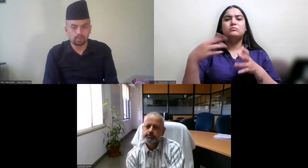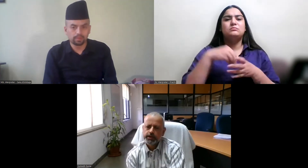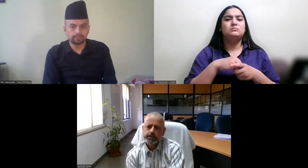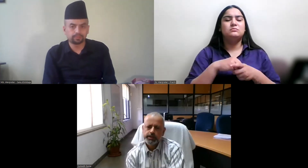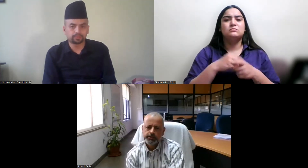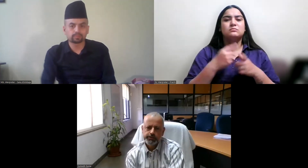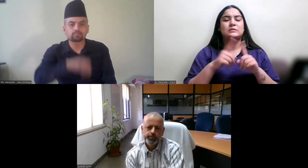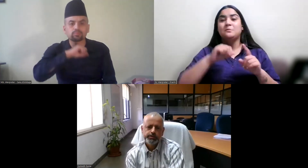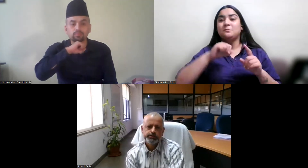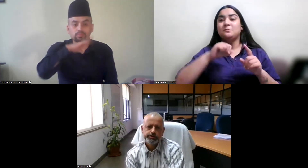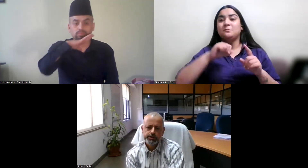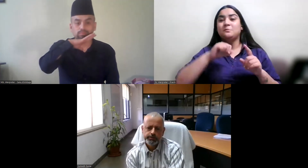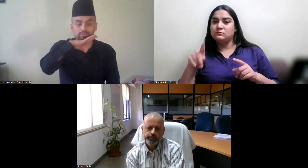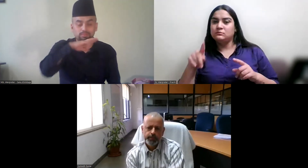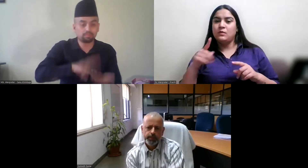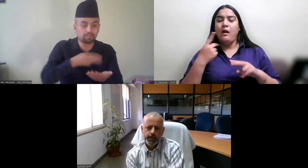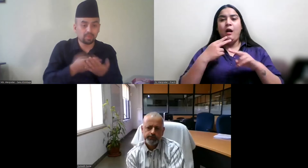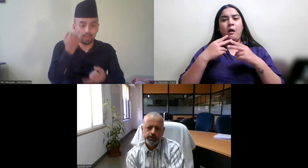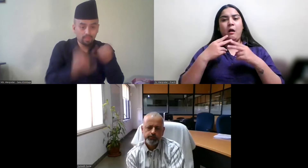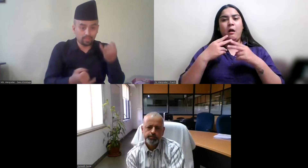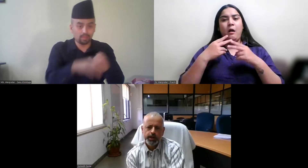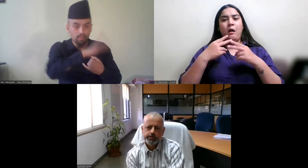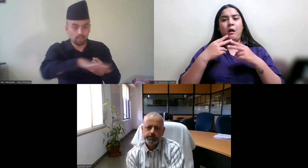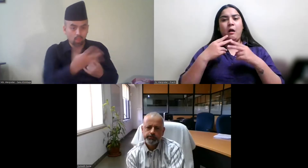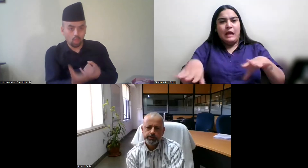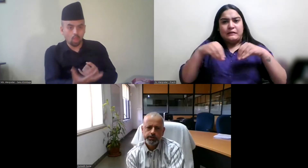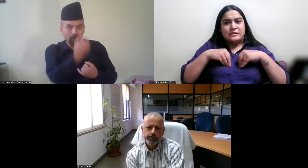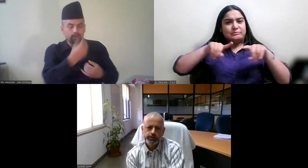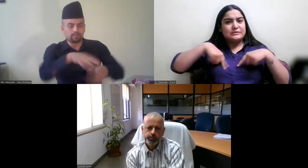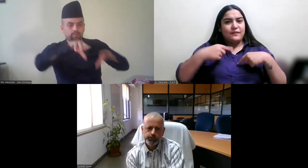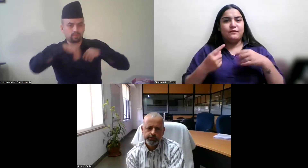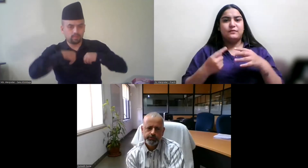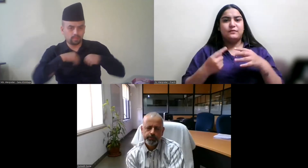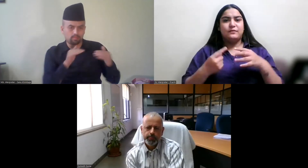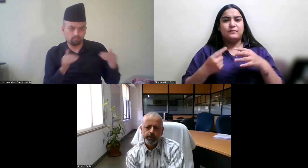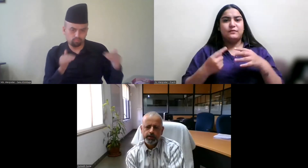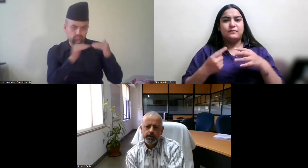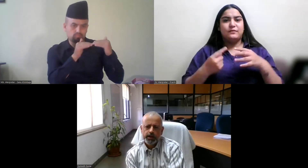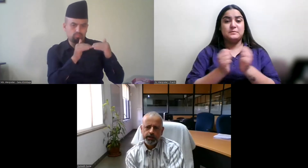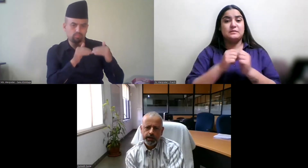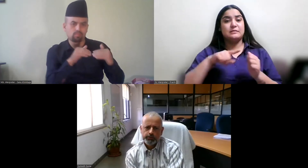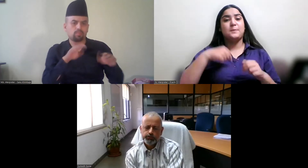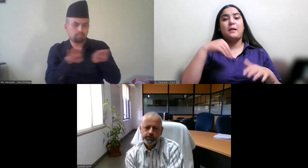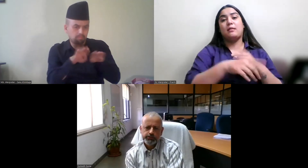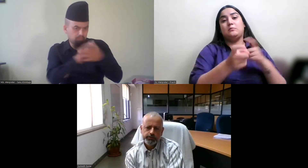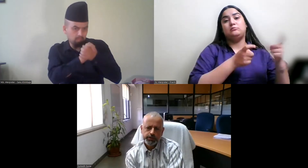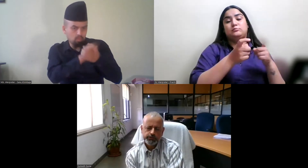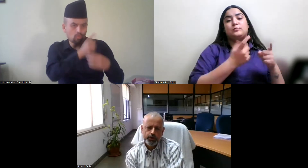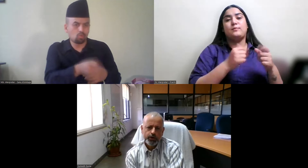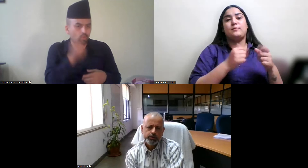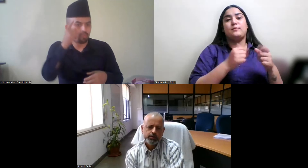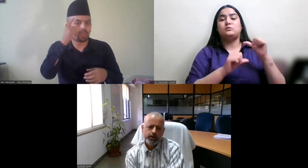adults finally accepting children as equal partners in the governance process. And I would say this is a